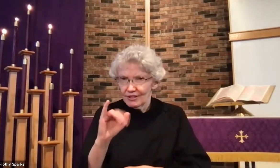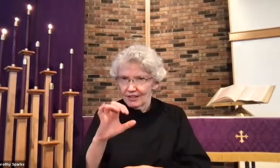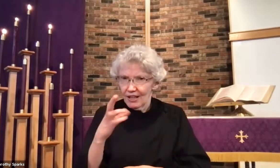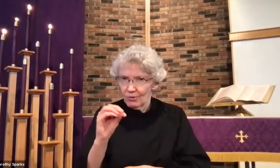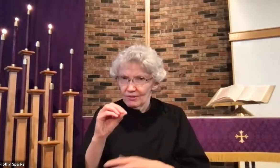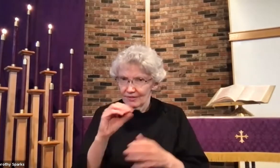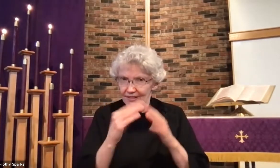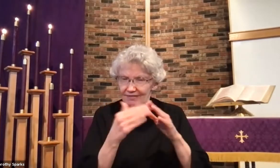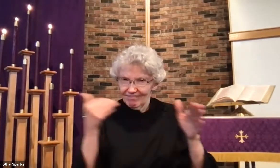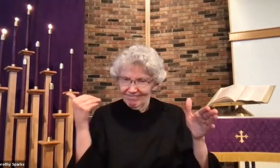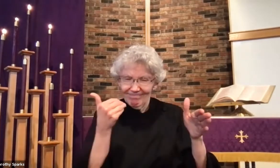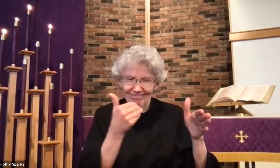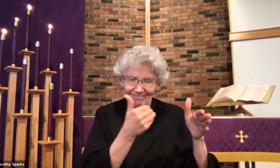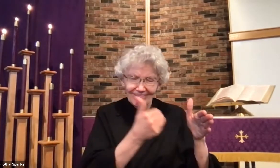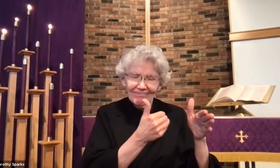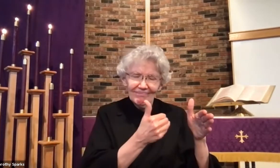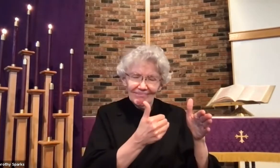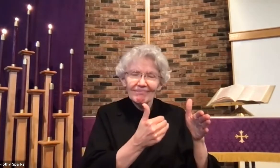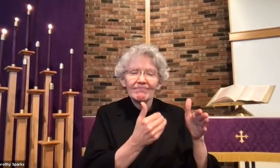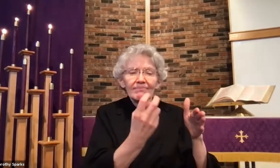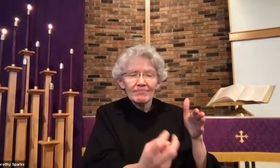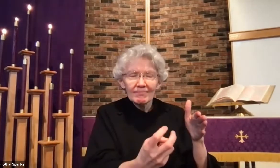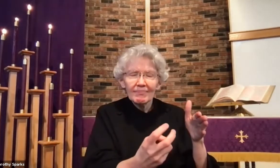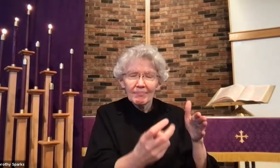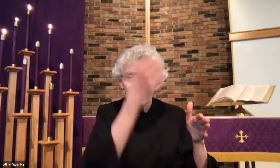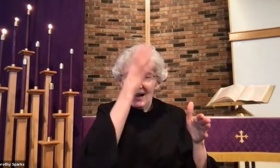Jesus came near the city of Jericho.